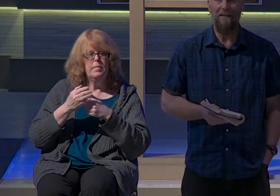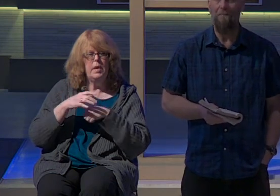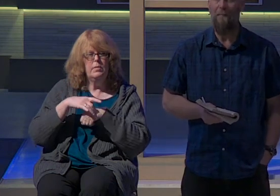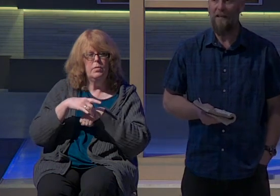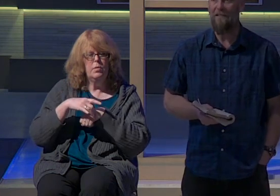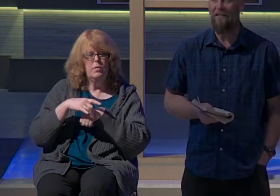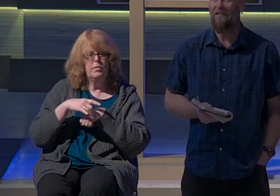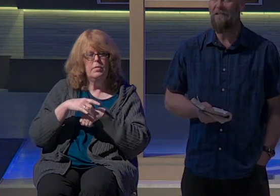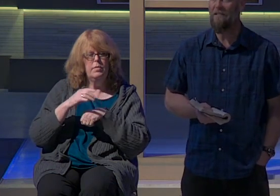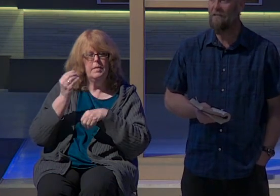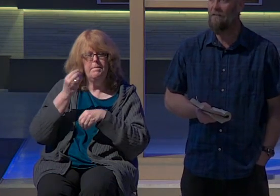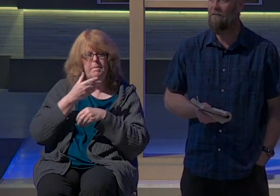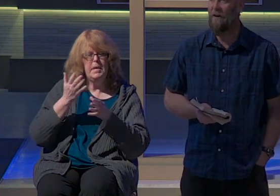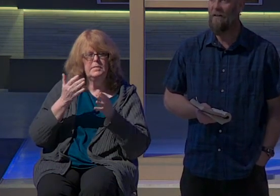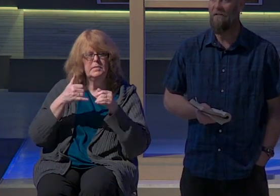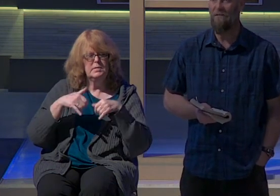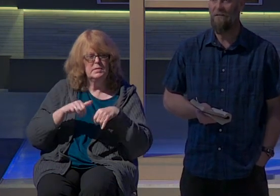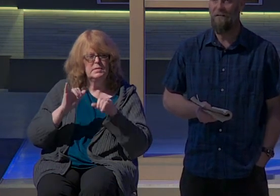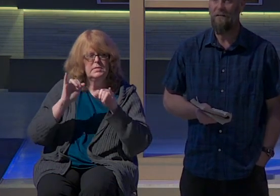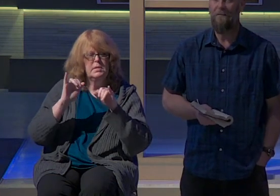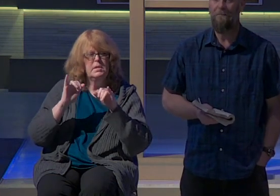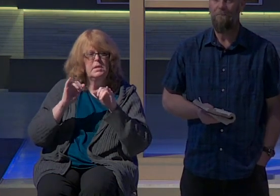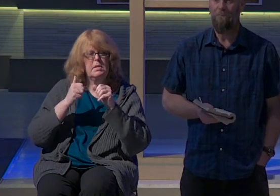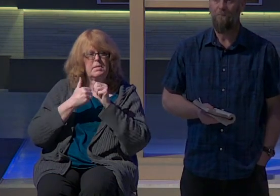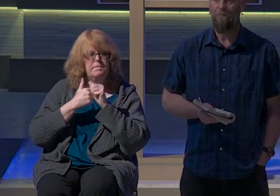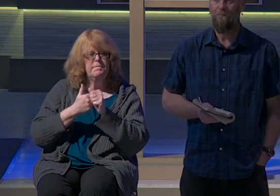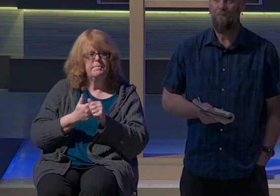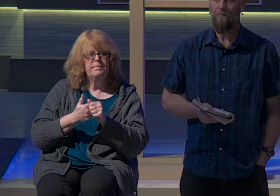that message still follows.